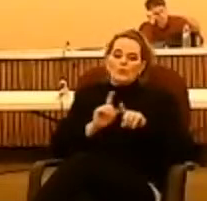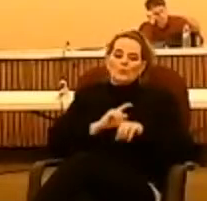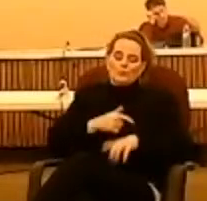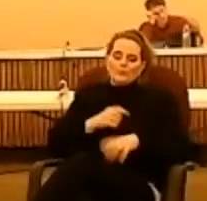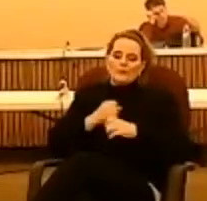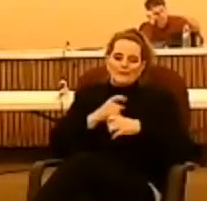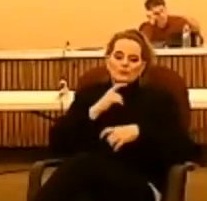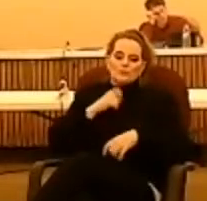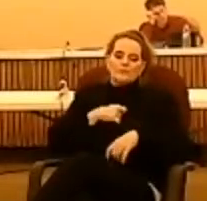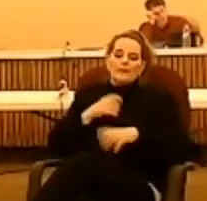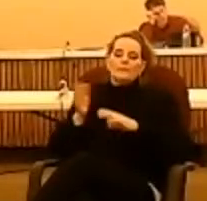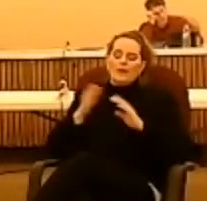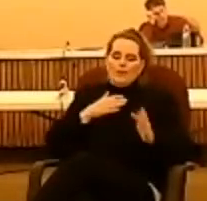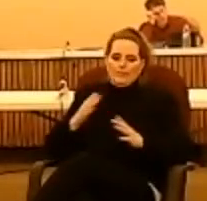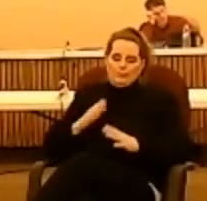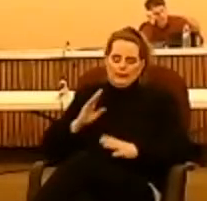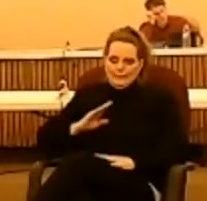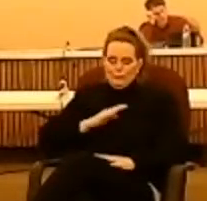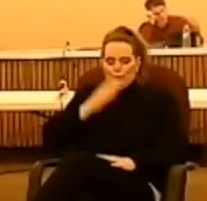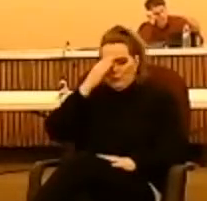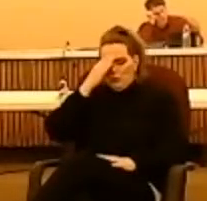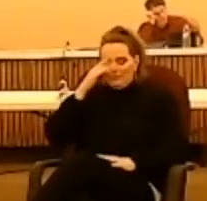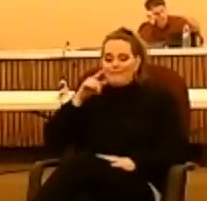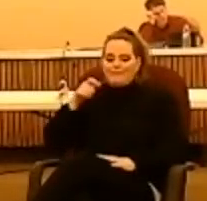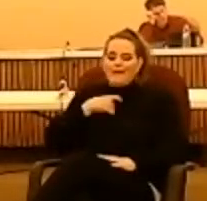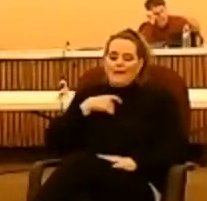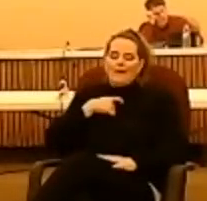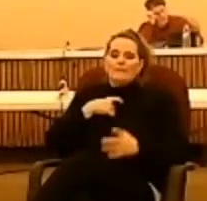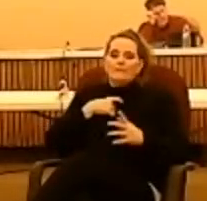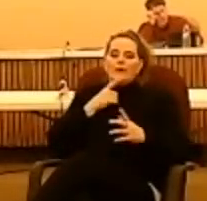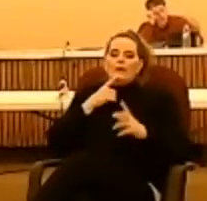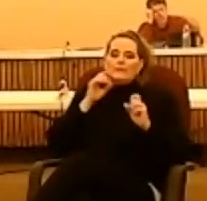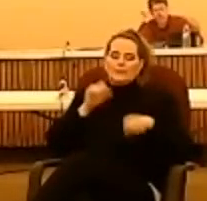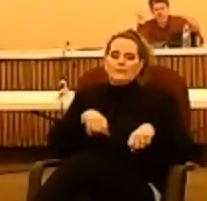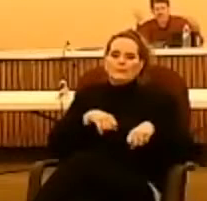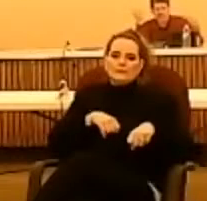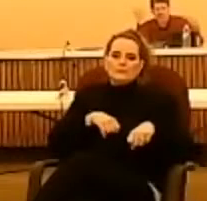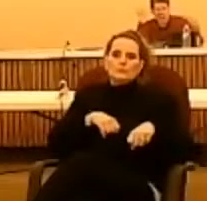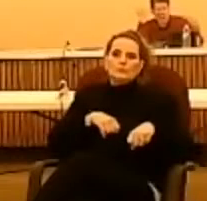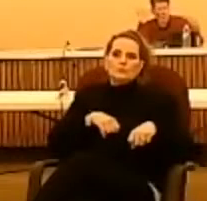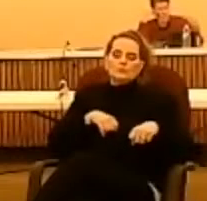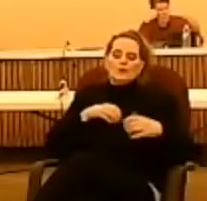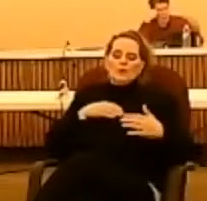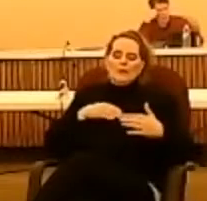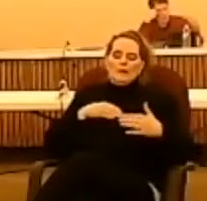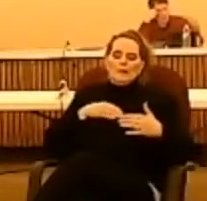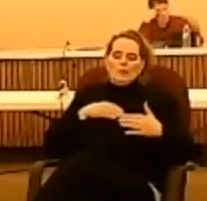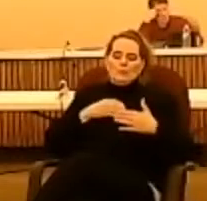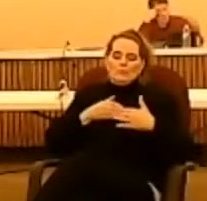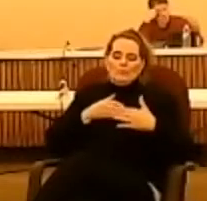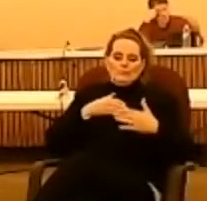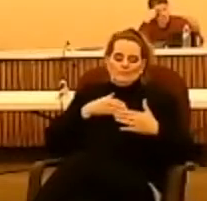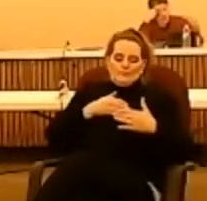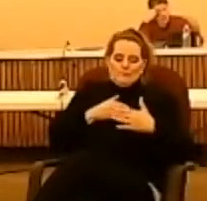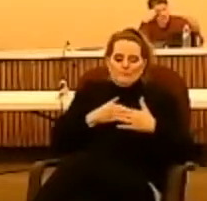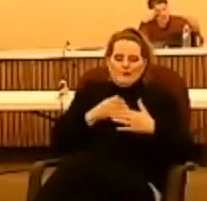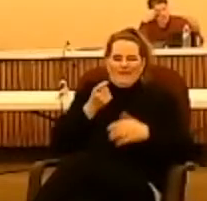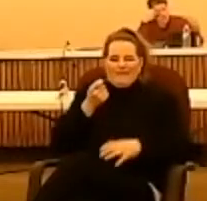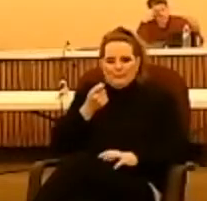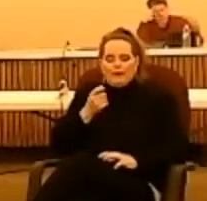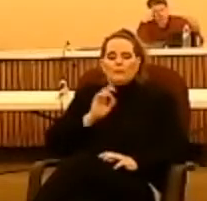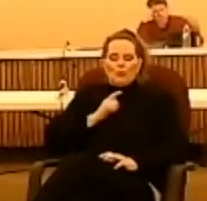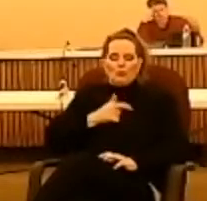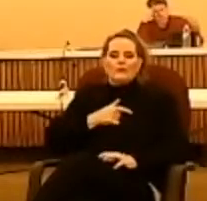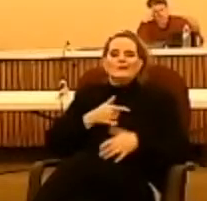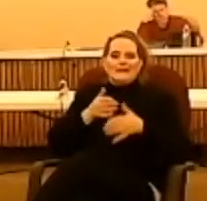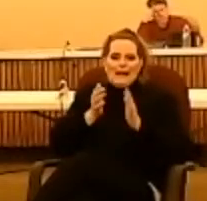the planning board's aware of that. They have the ability to cut that back some, but we are going to ask that they